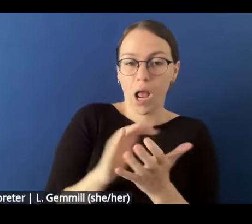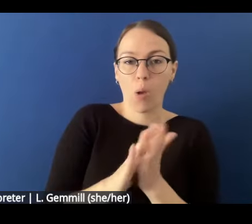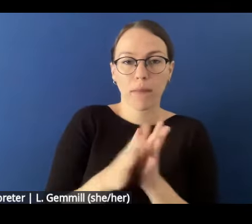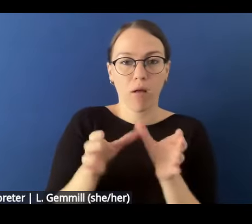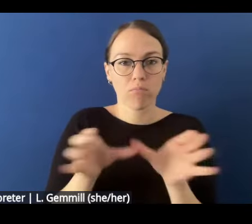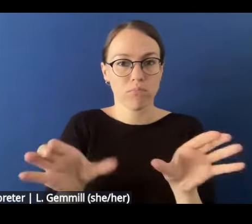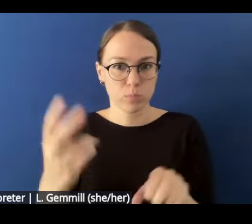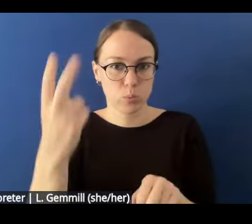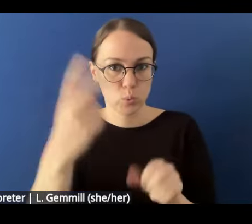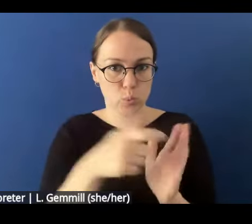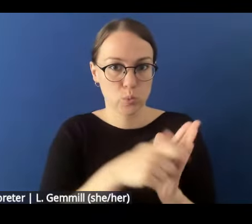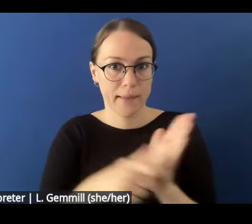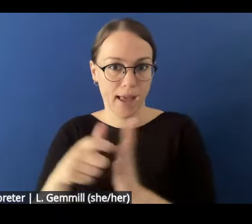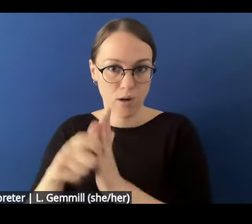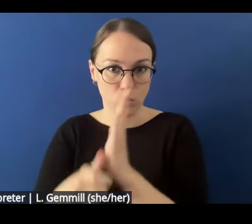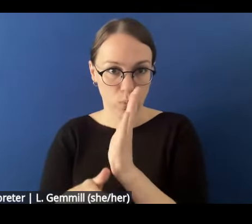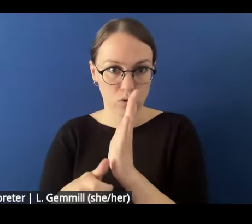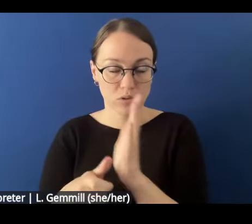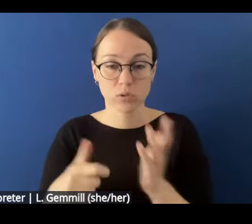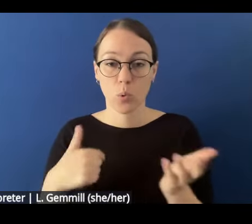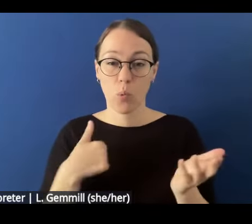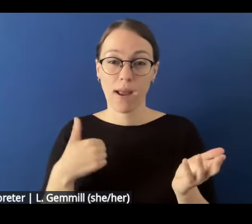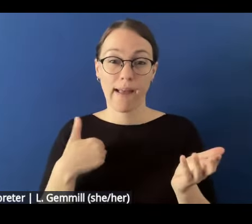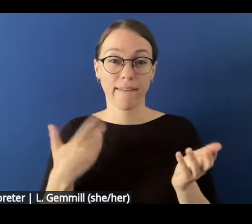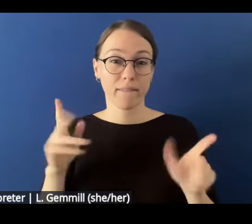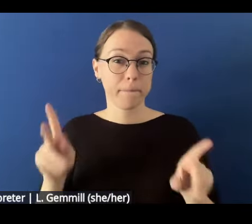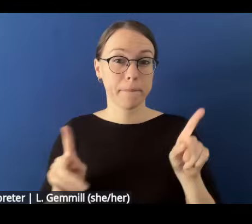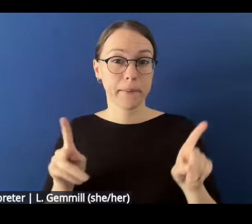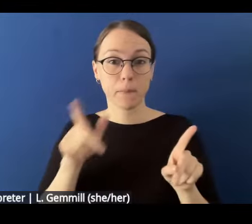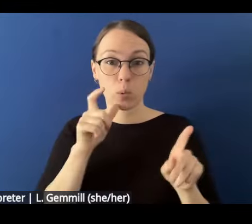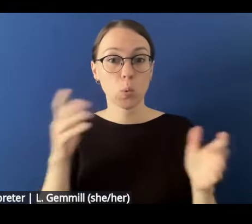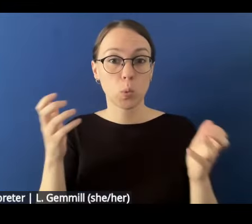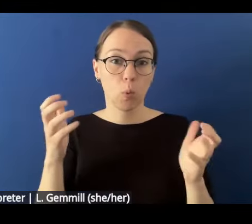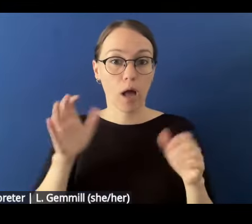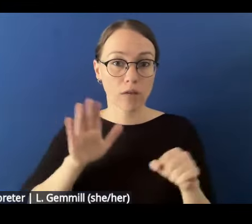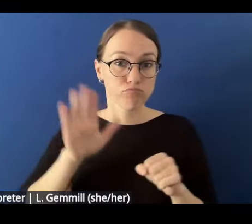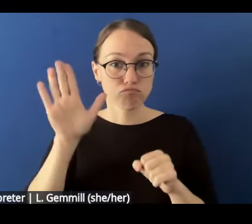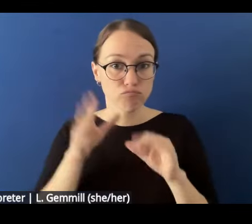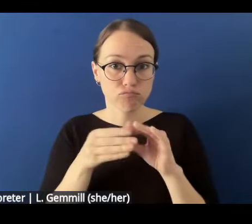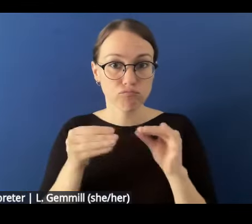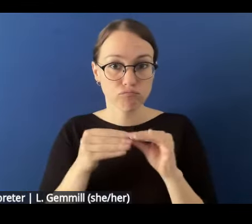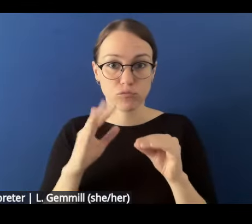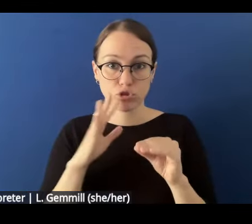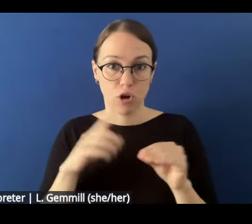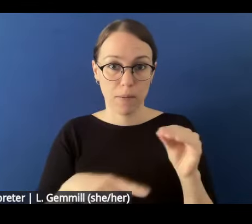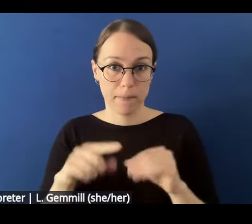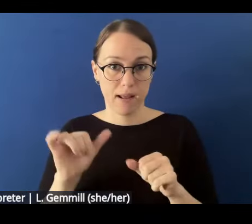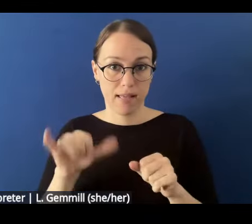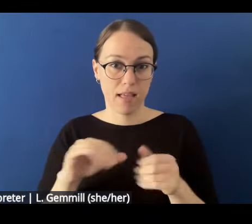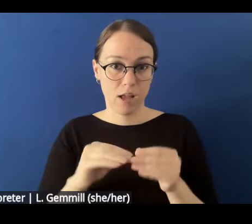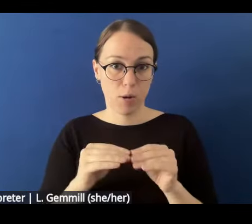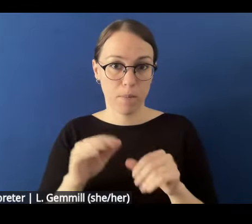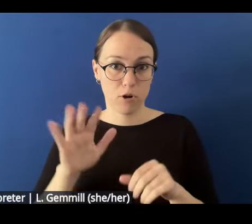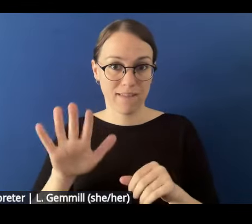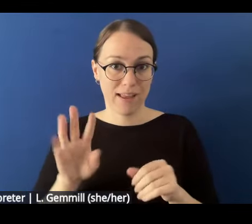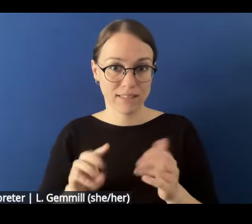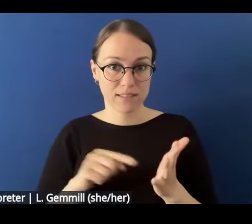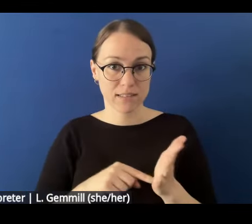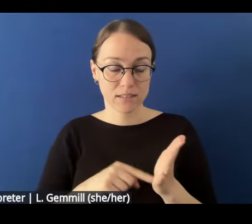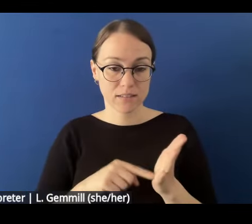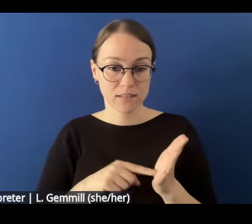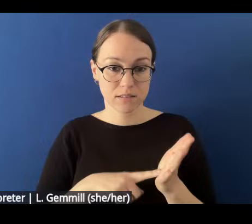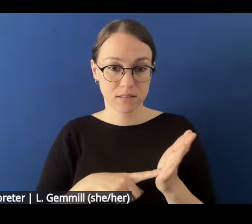so we've got folks that would like to talk to both item number 5 and number 6. But I think